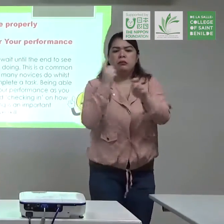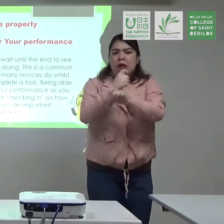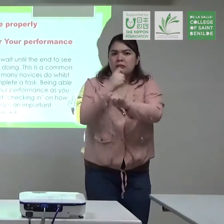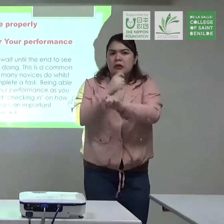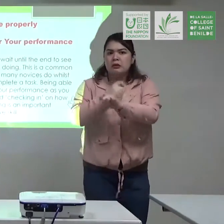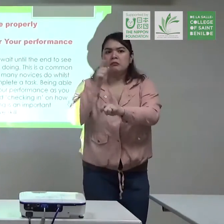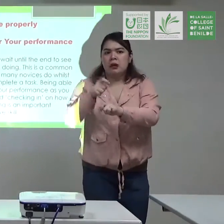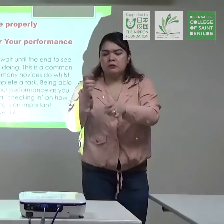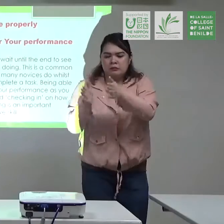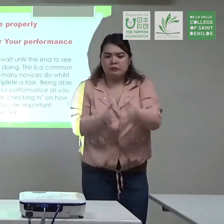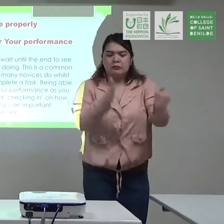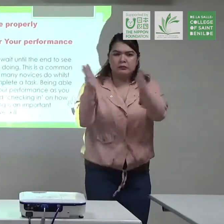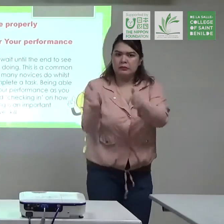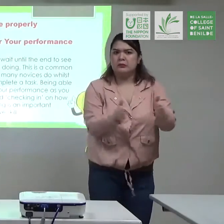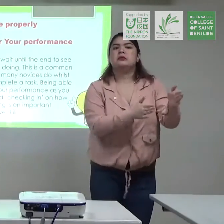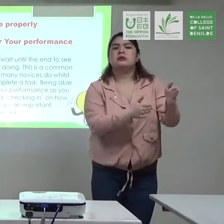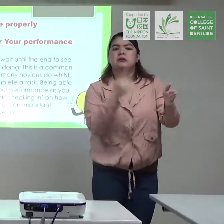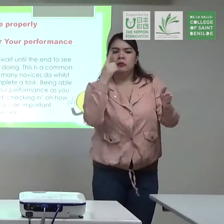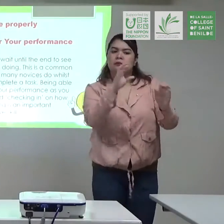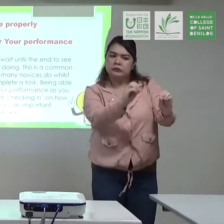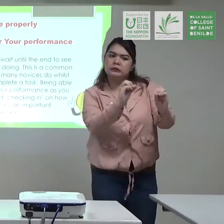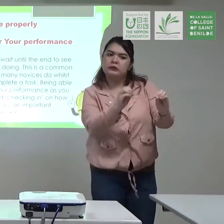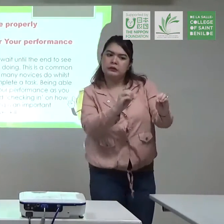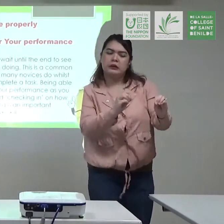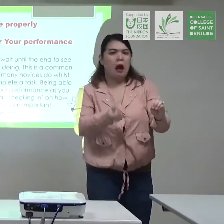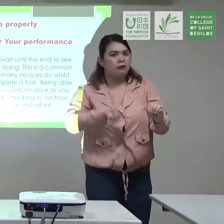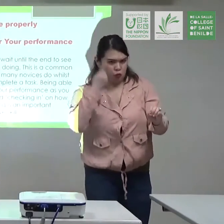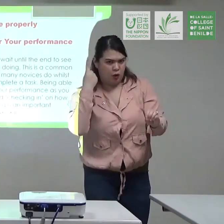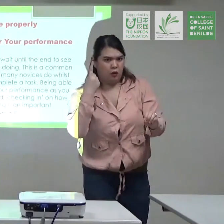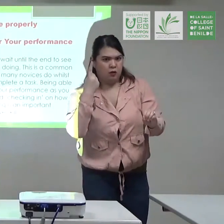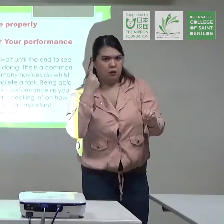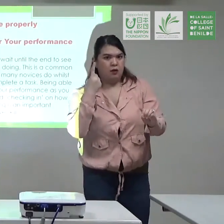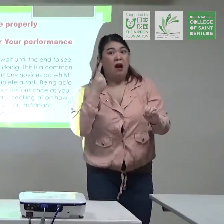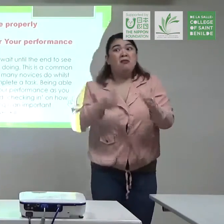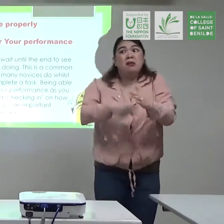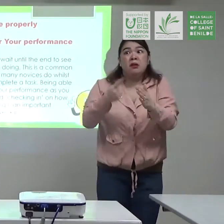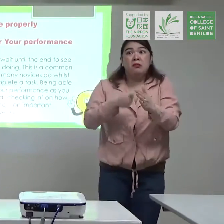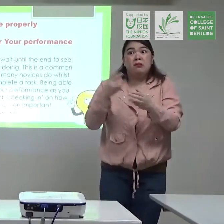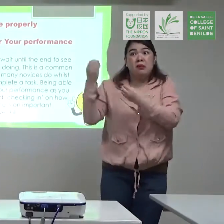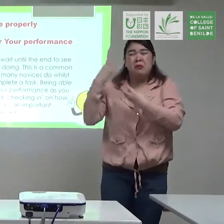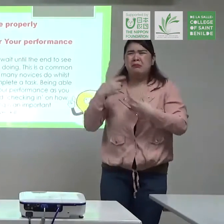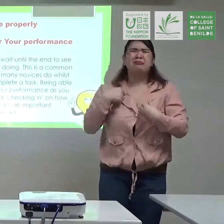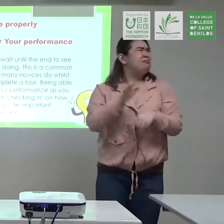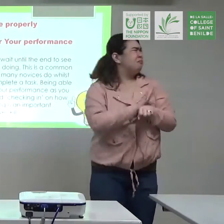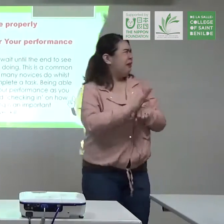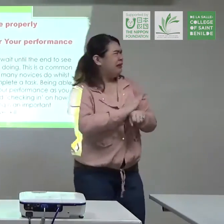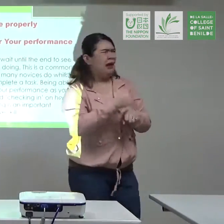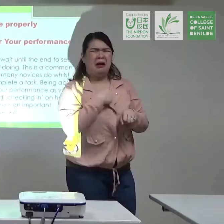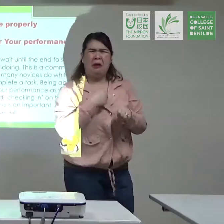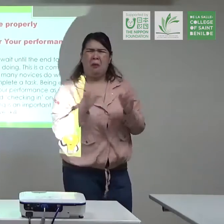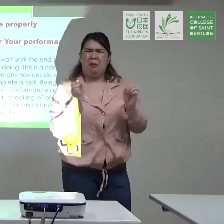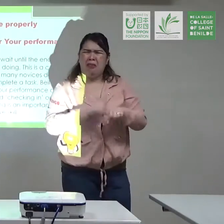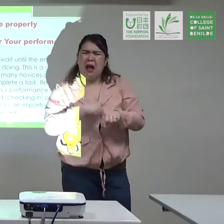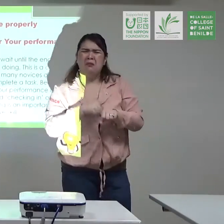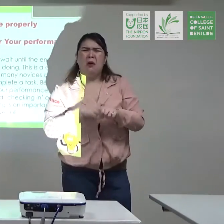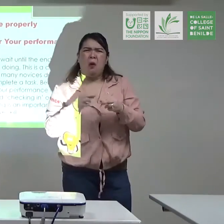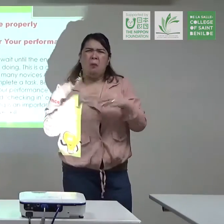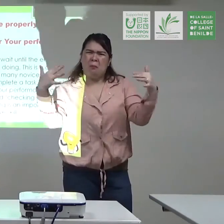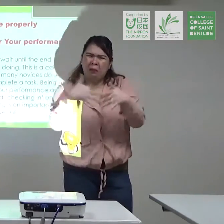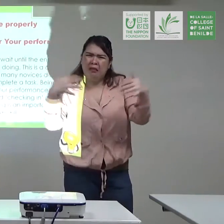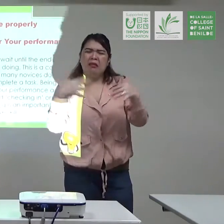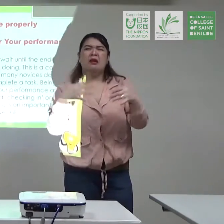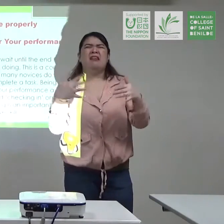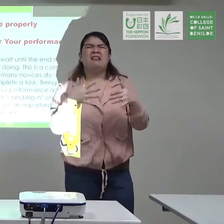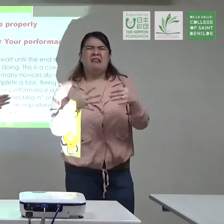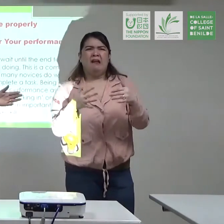thesis and presentation by the advisor. Sabi naman, kasi busy ako ma'am, busy din yung advisor, we had no time to sit together.